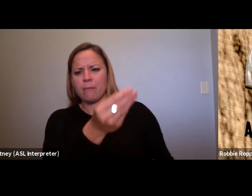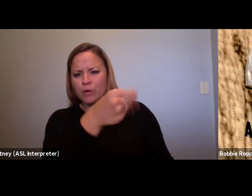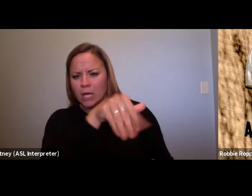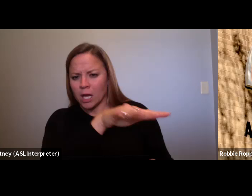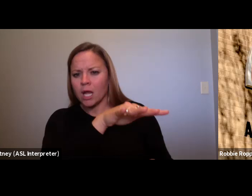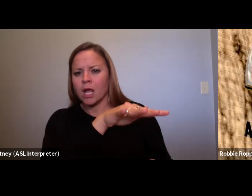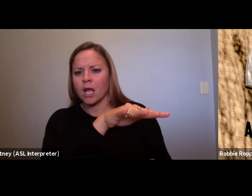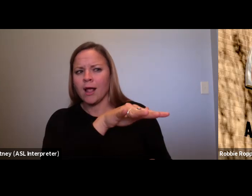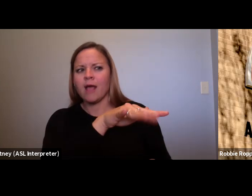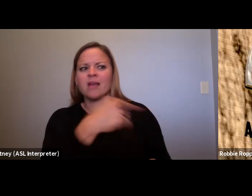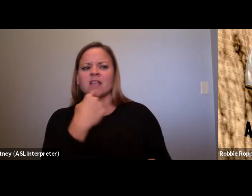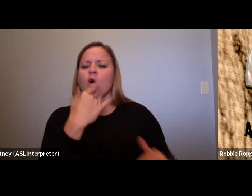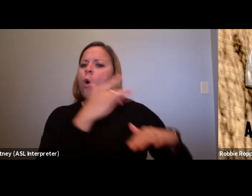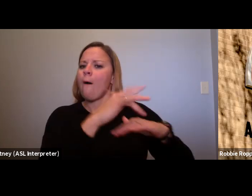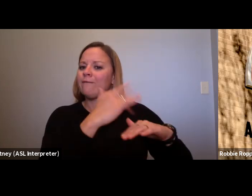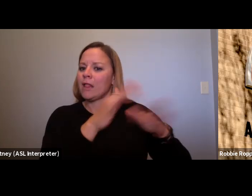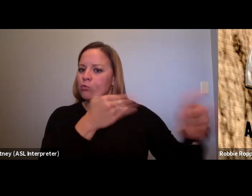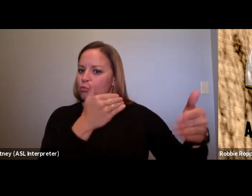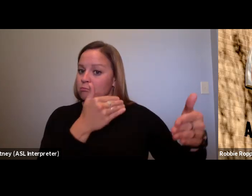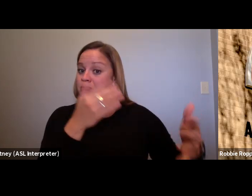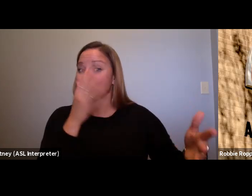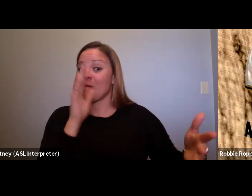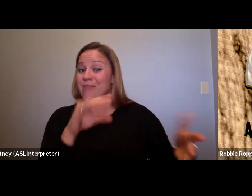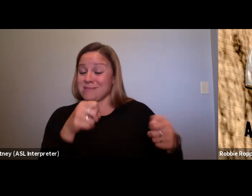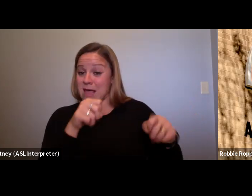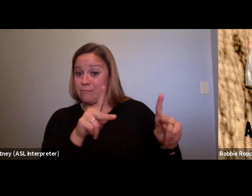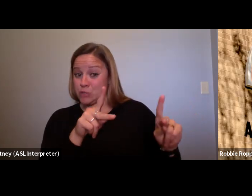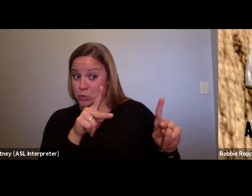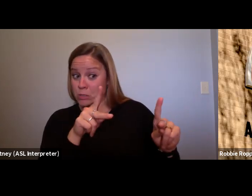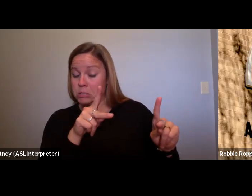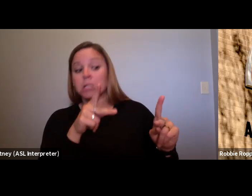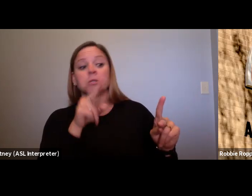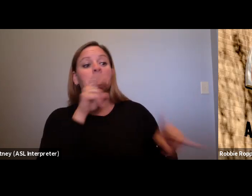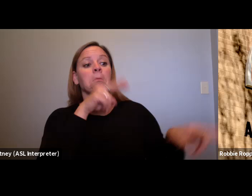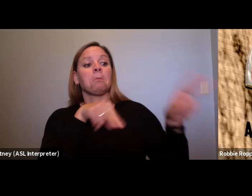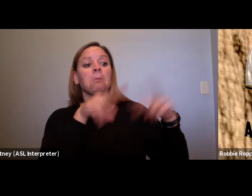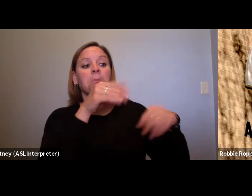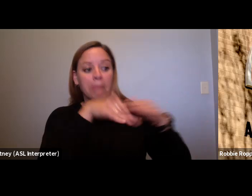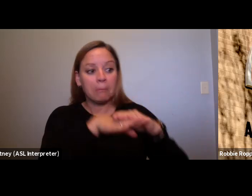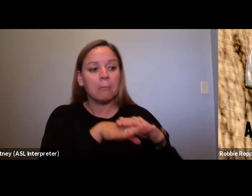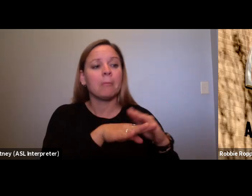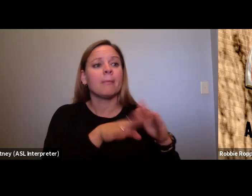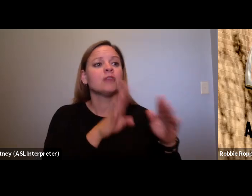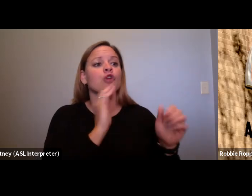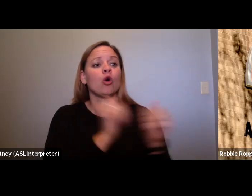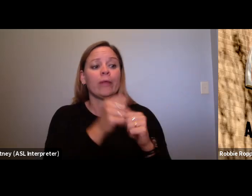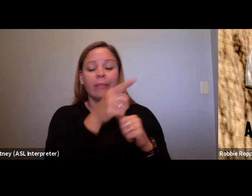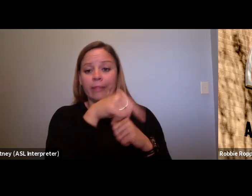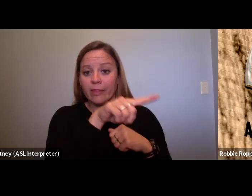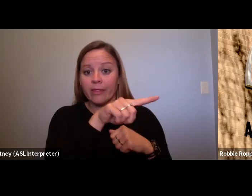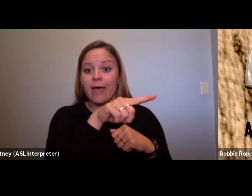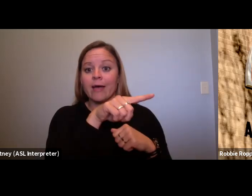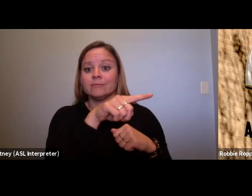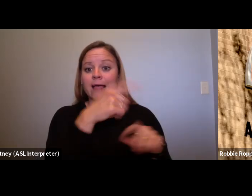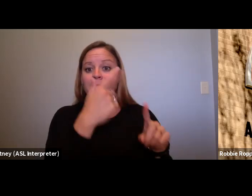have vacancies, you know, so that's an opportunity to get our foot in the door and to just talk with those